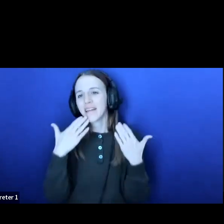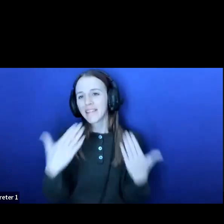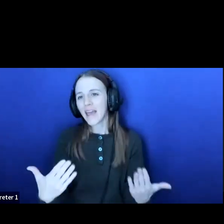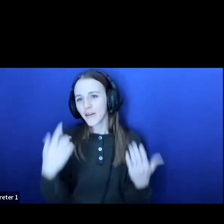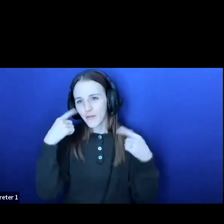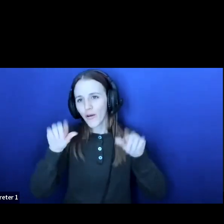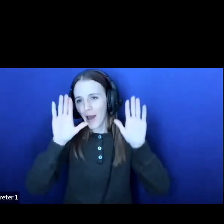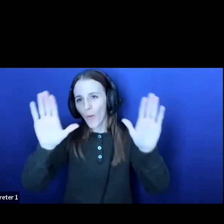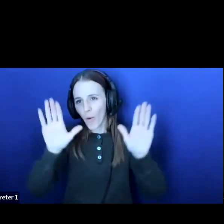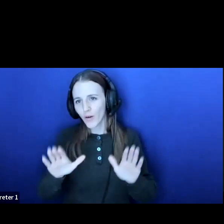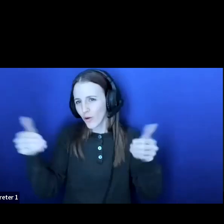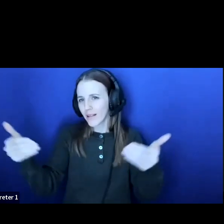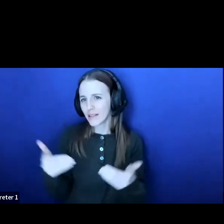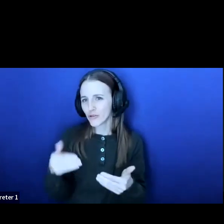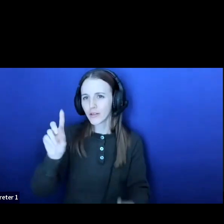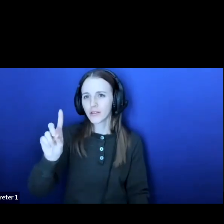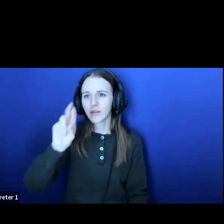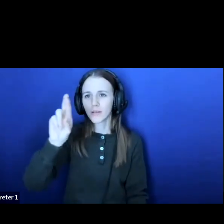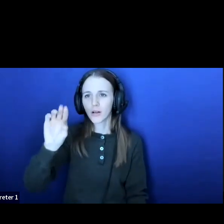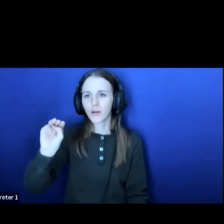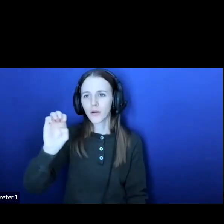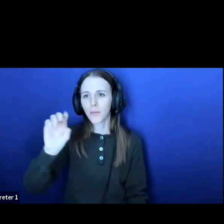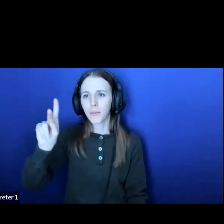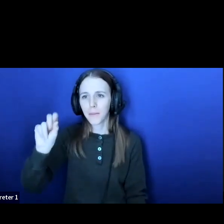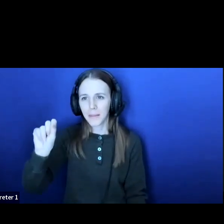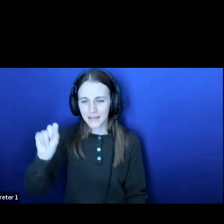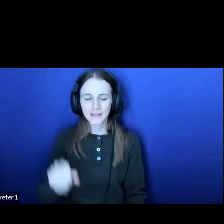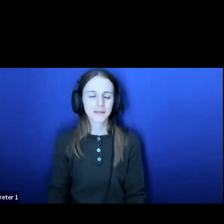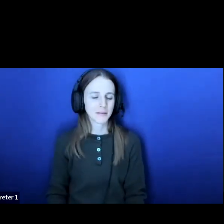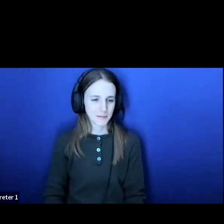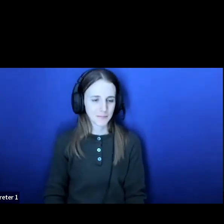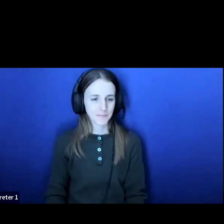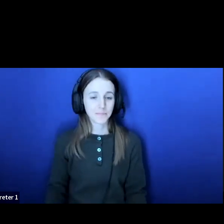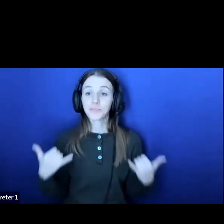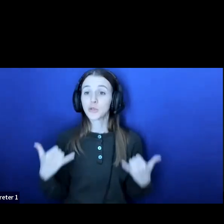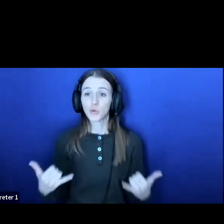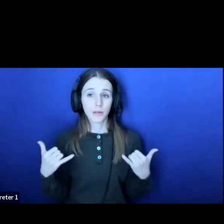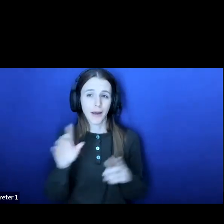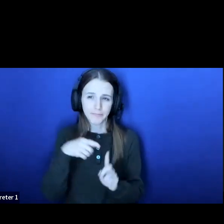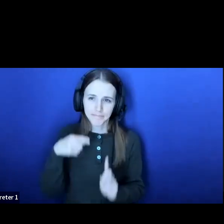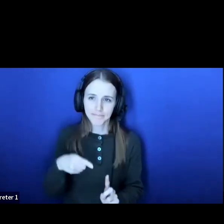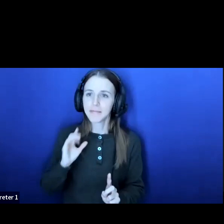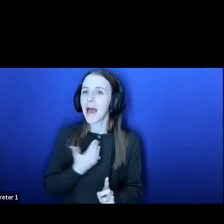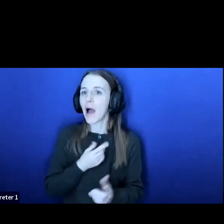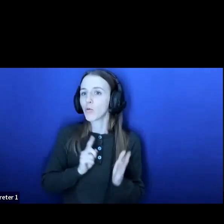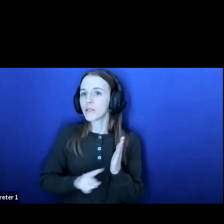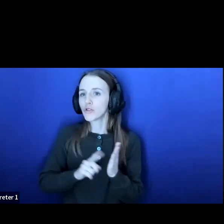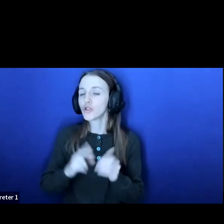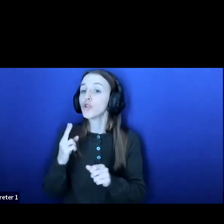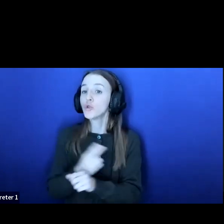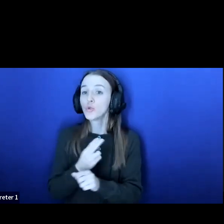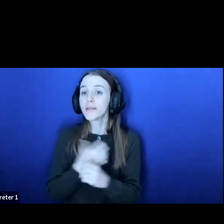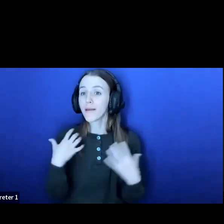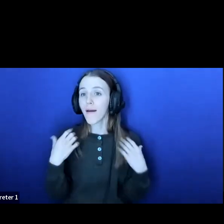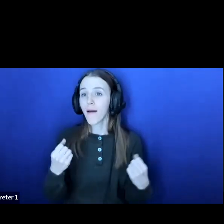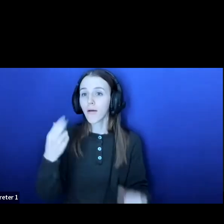wonderful introduction, Dr. Meeks. Today, I'll be talking about our research, which was on using health humanities to